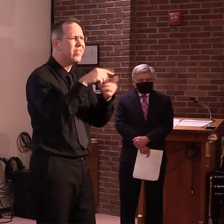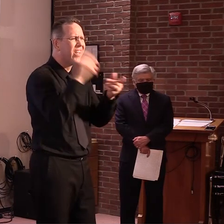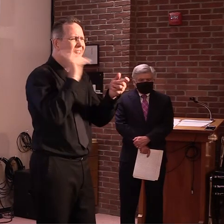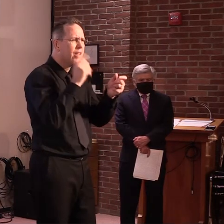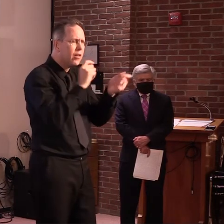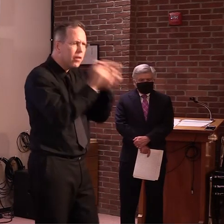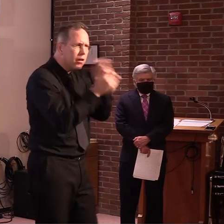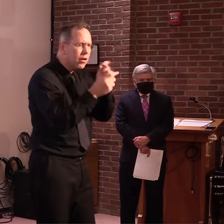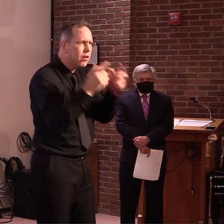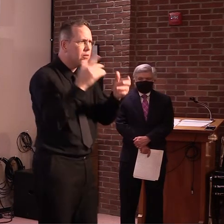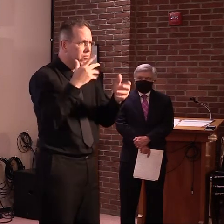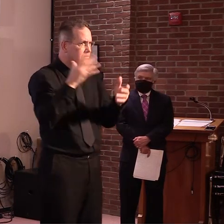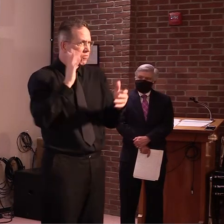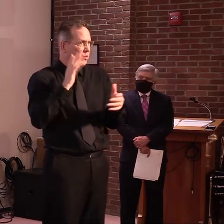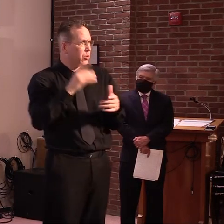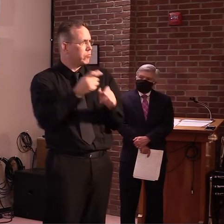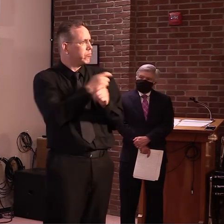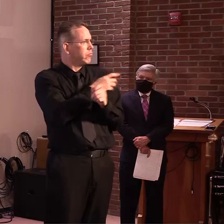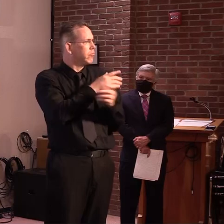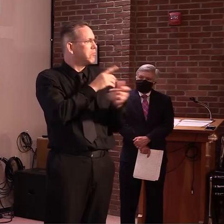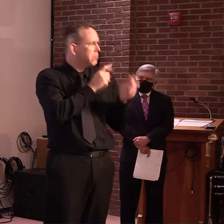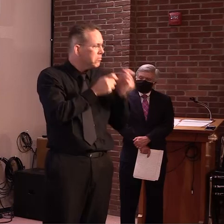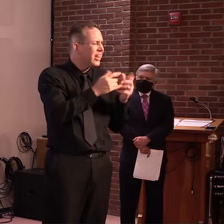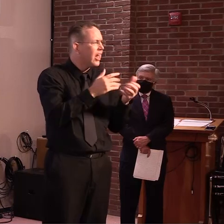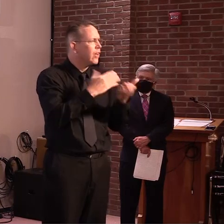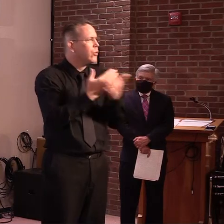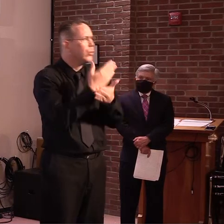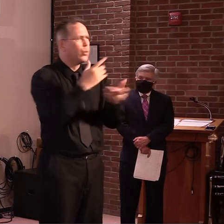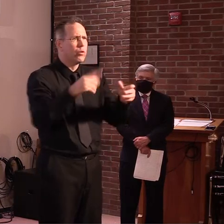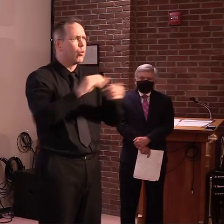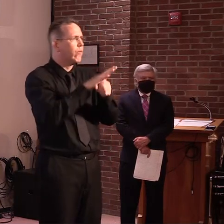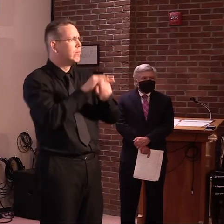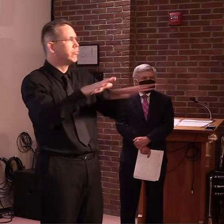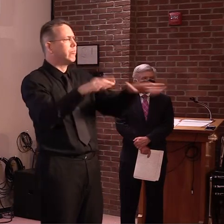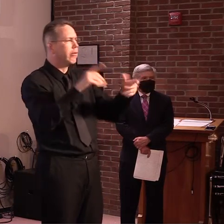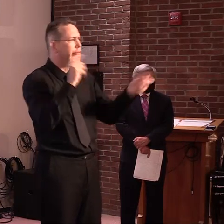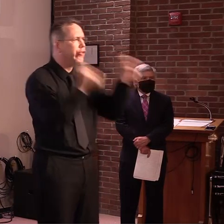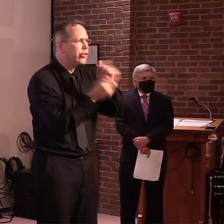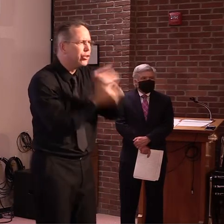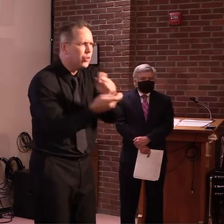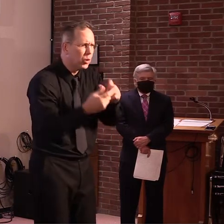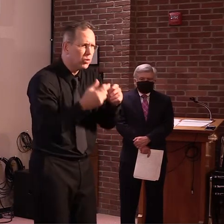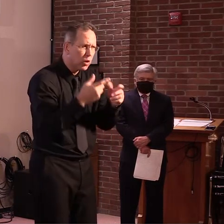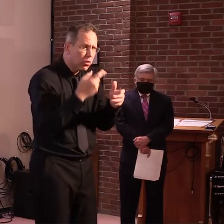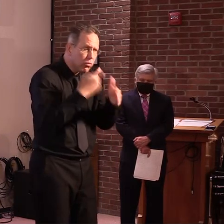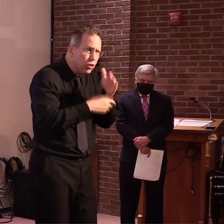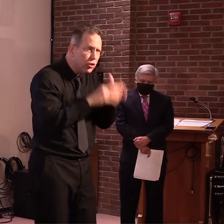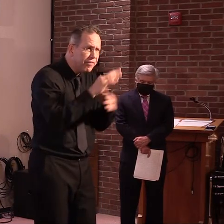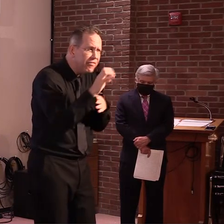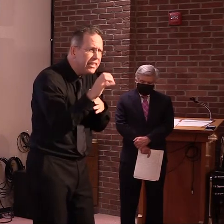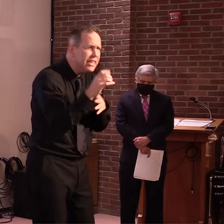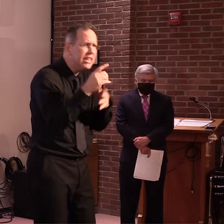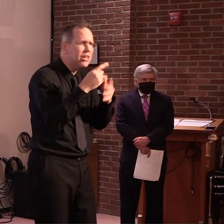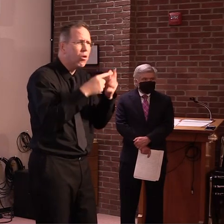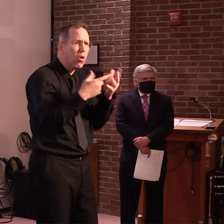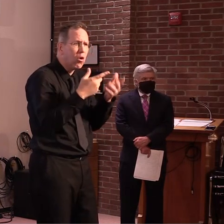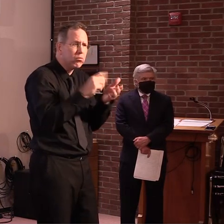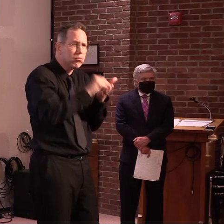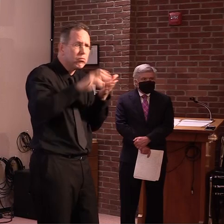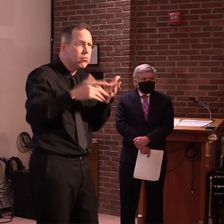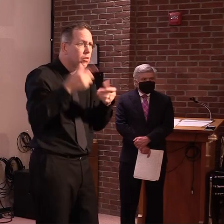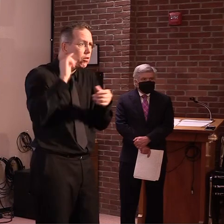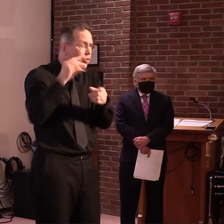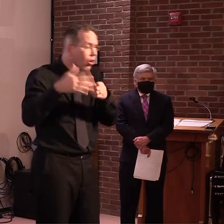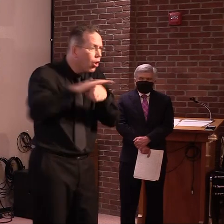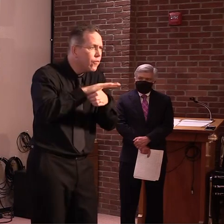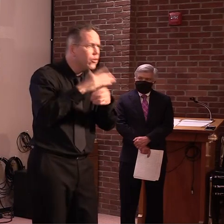the administration, you guys have pitched a $375 million stabilization plan. A lot of it will be going to